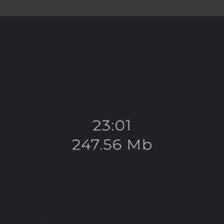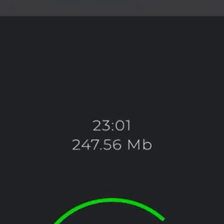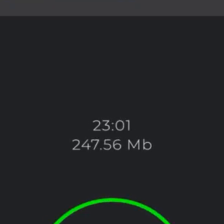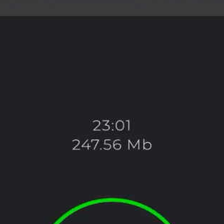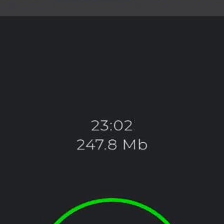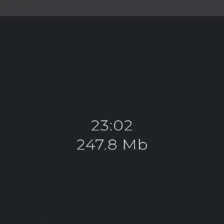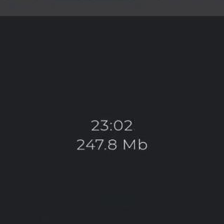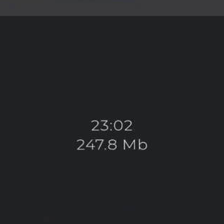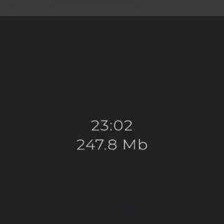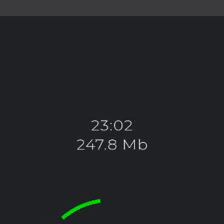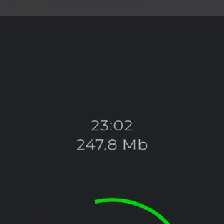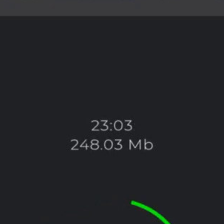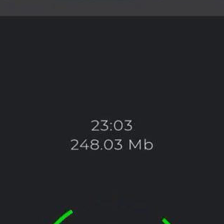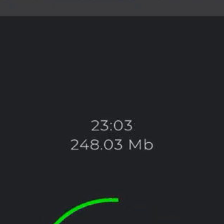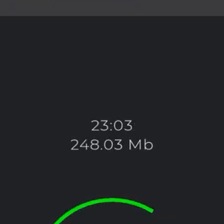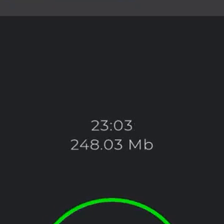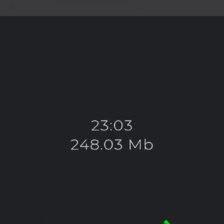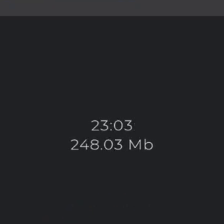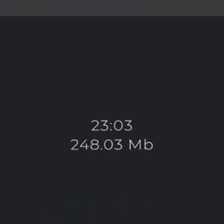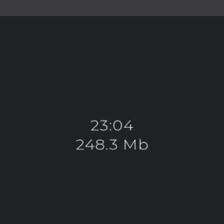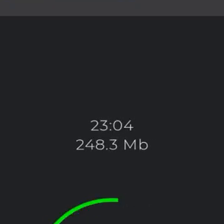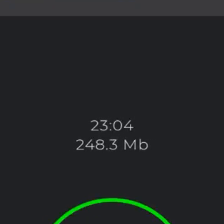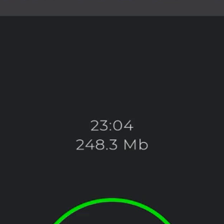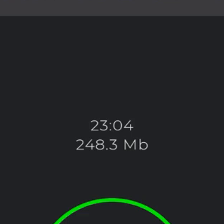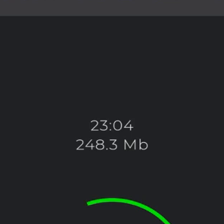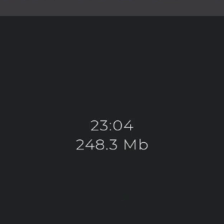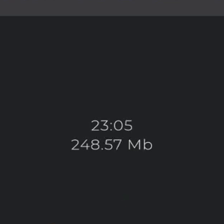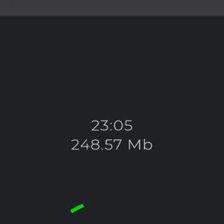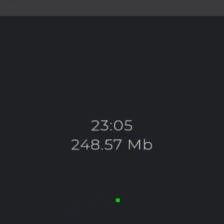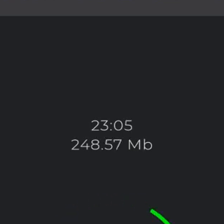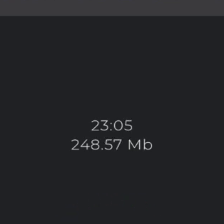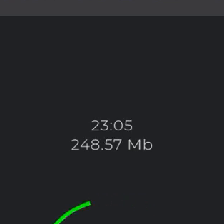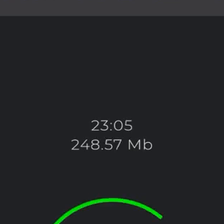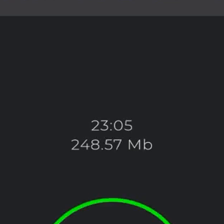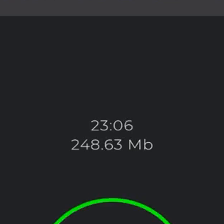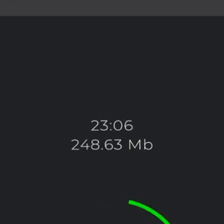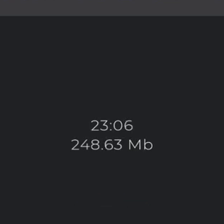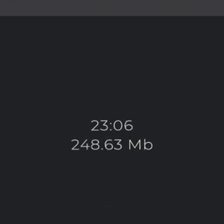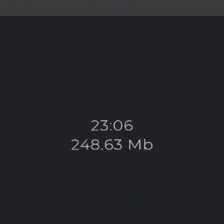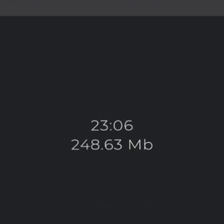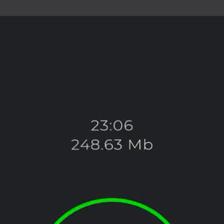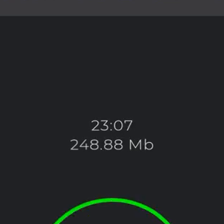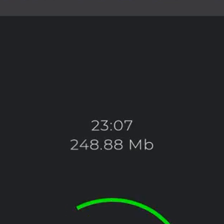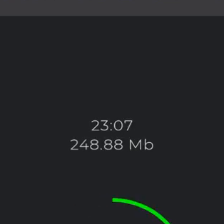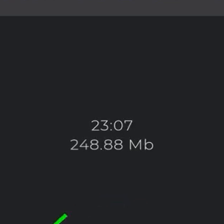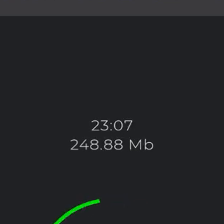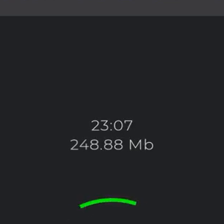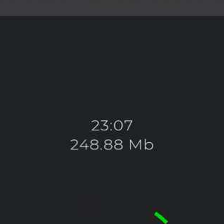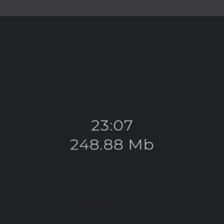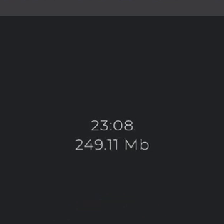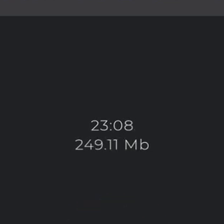Annapolis. And I'm here, and I'm very happy to help.